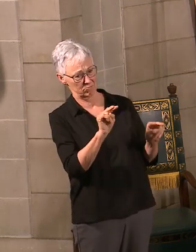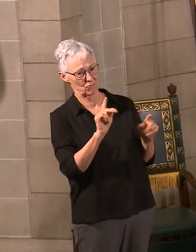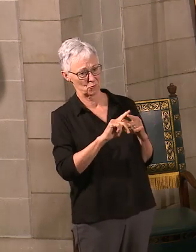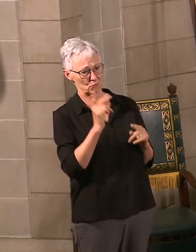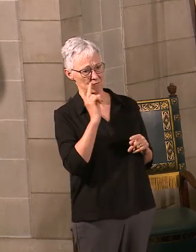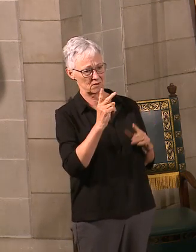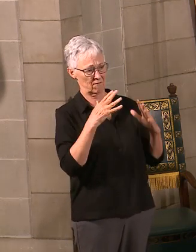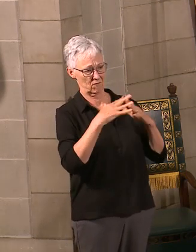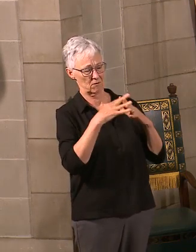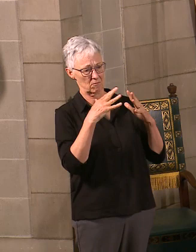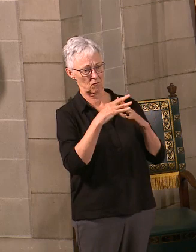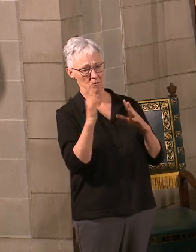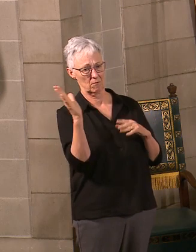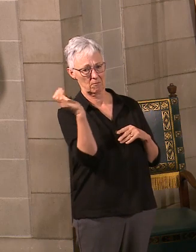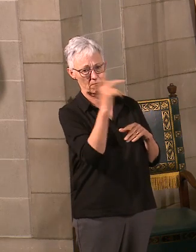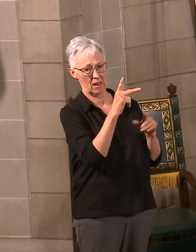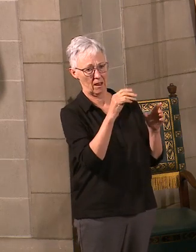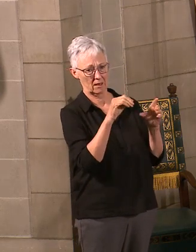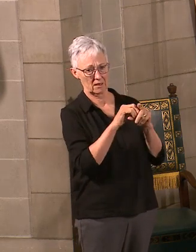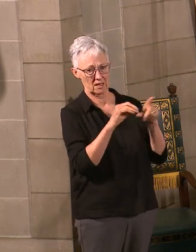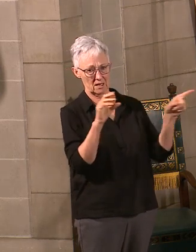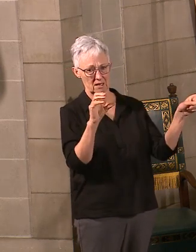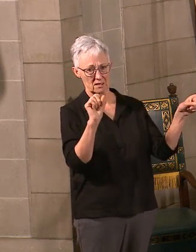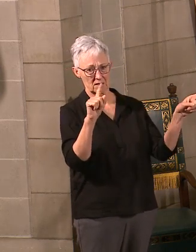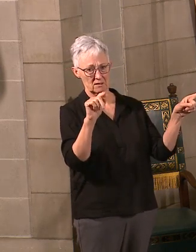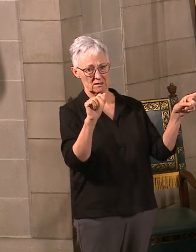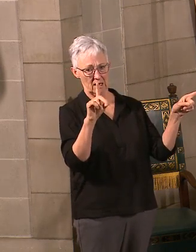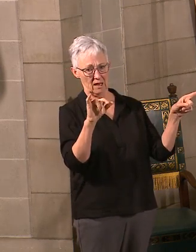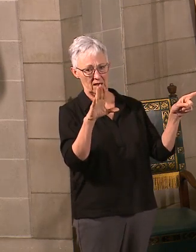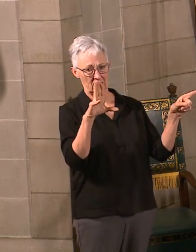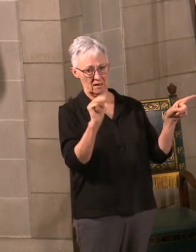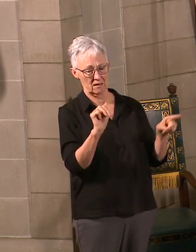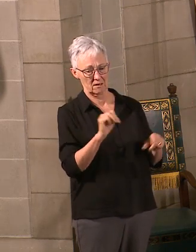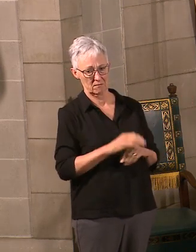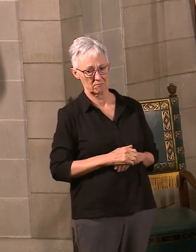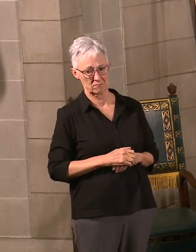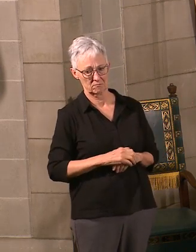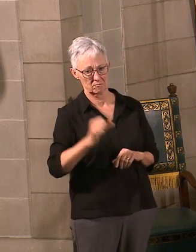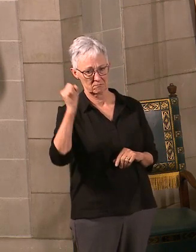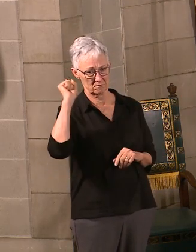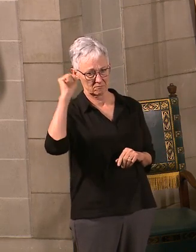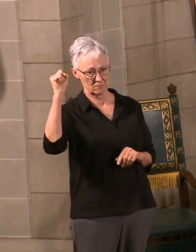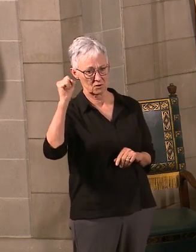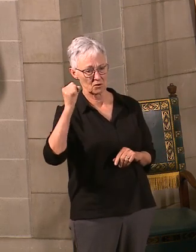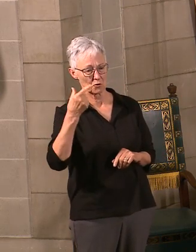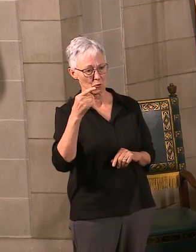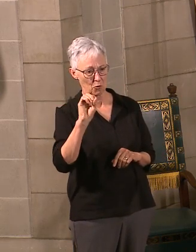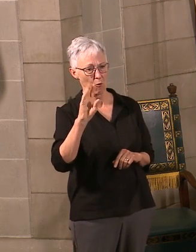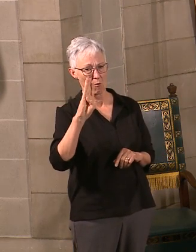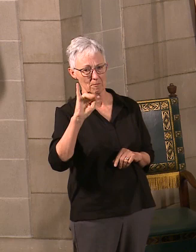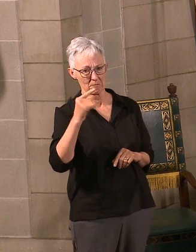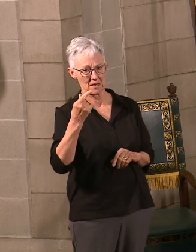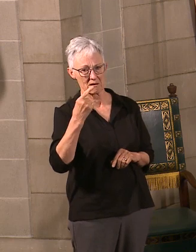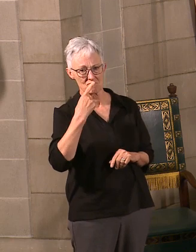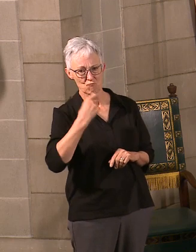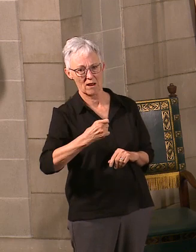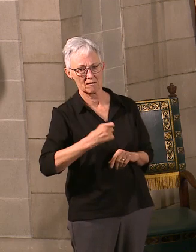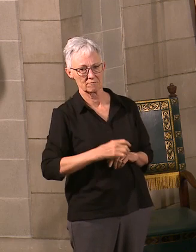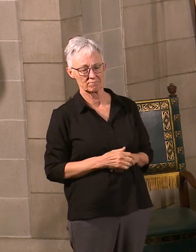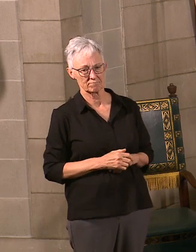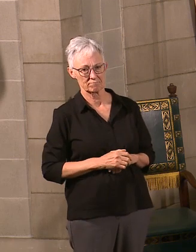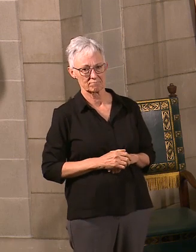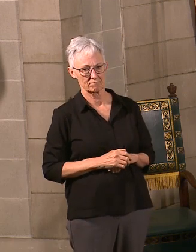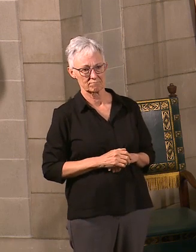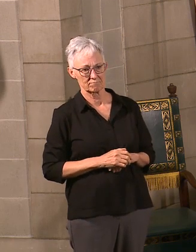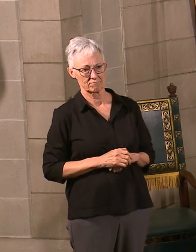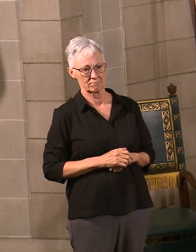there and cheering on Go Big Red. So, just to follow up, because Dr. Fauci was asked this question, I think, like on a podcast earlier this morning.